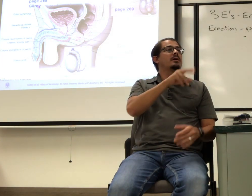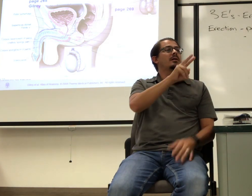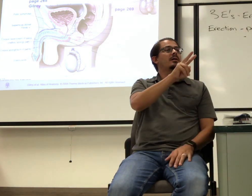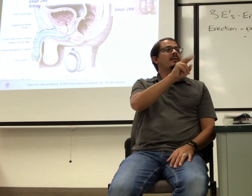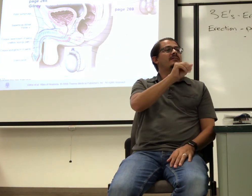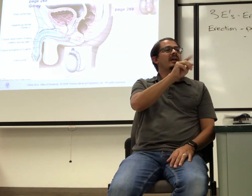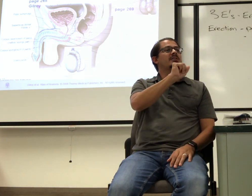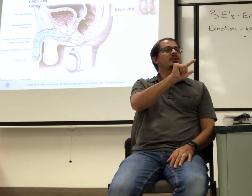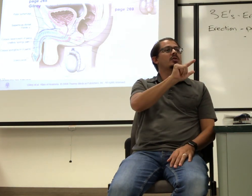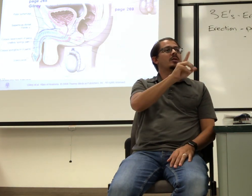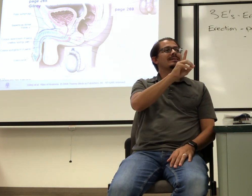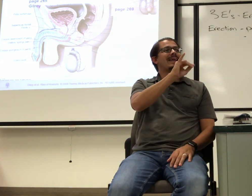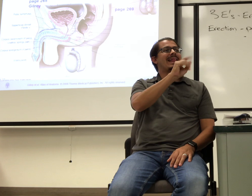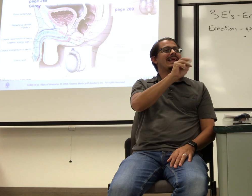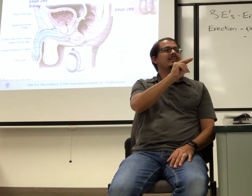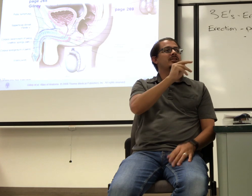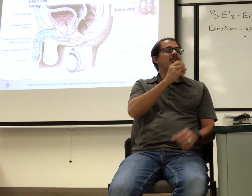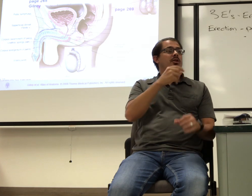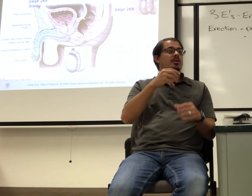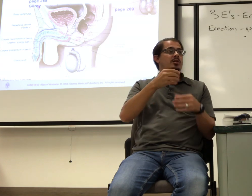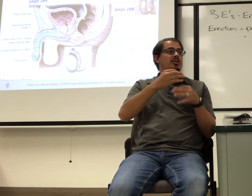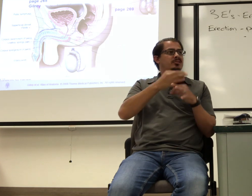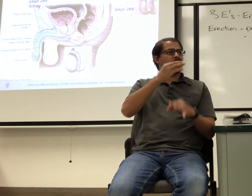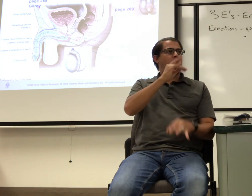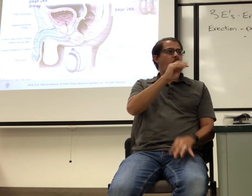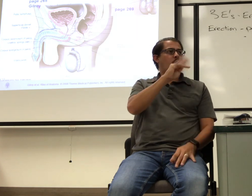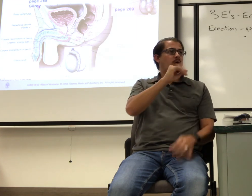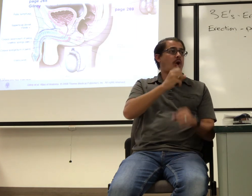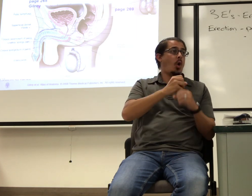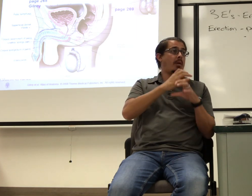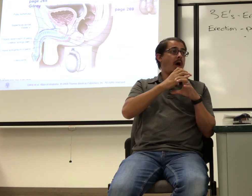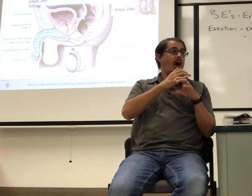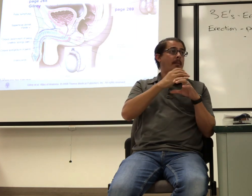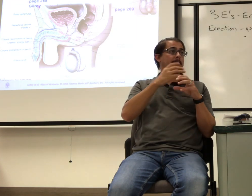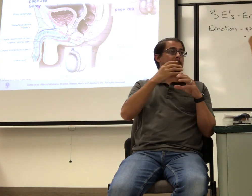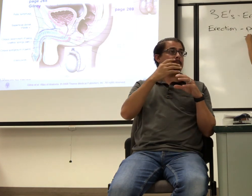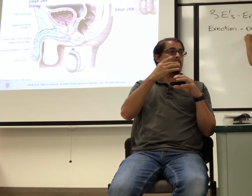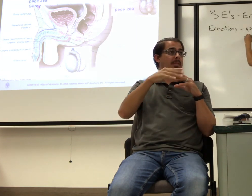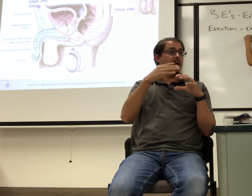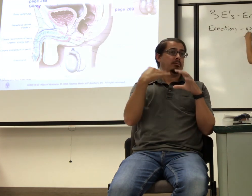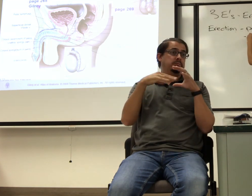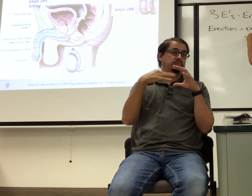event. The arteries open up, blood rushes in, that's an erection.